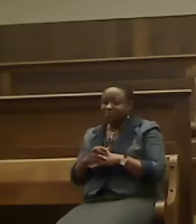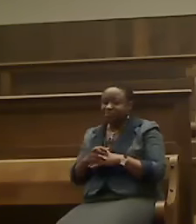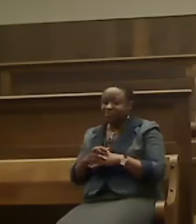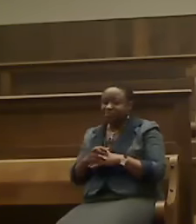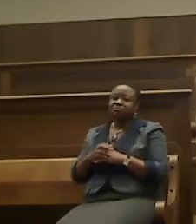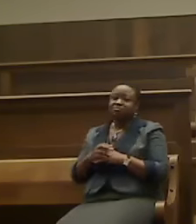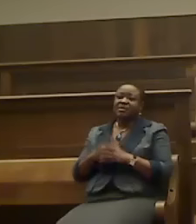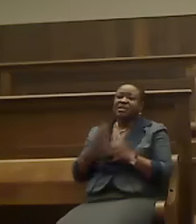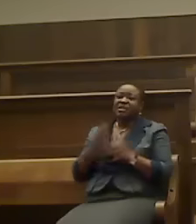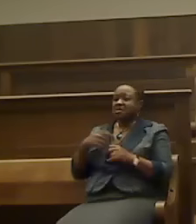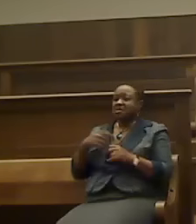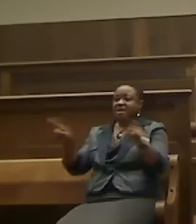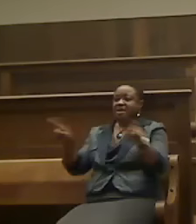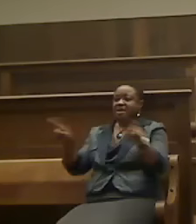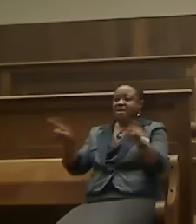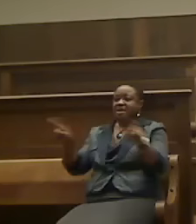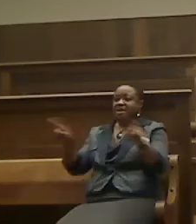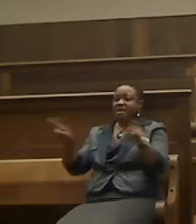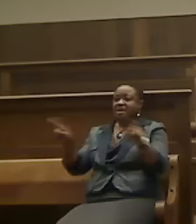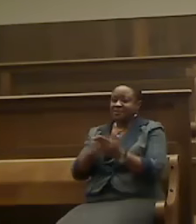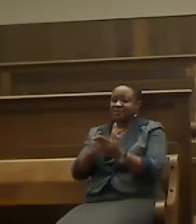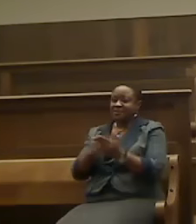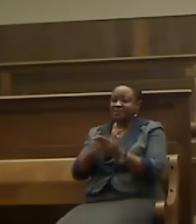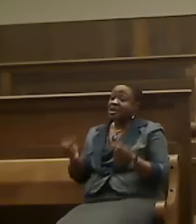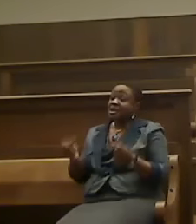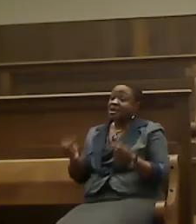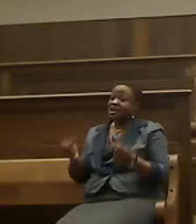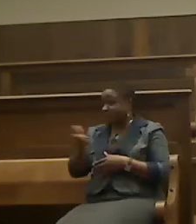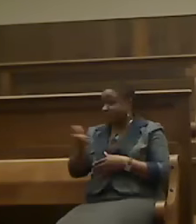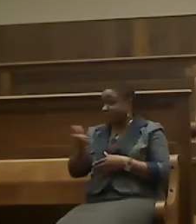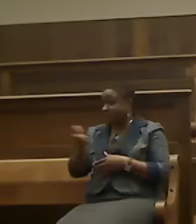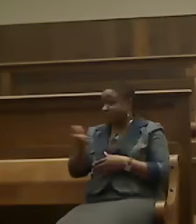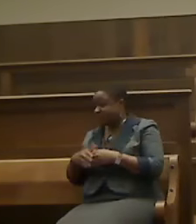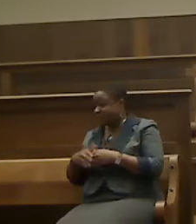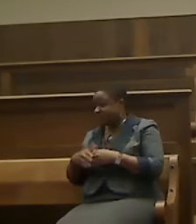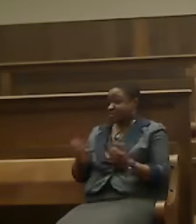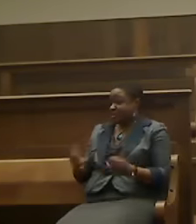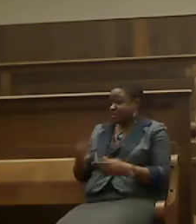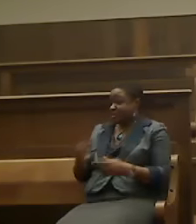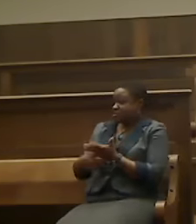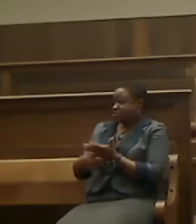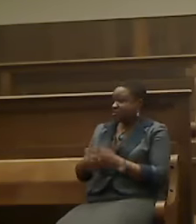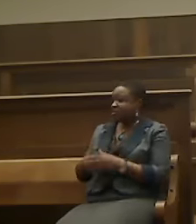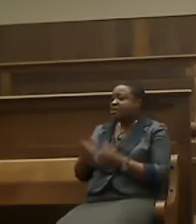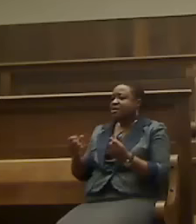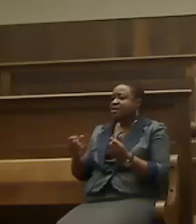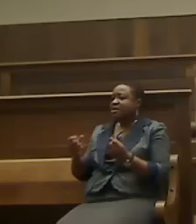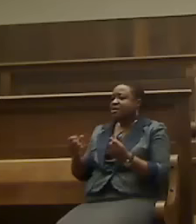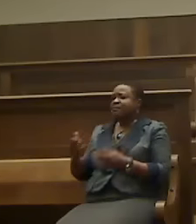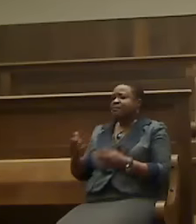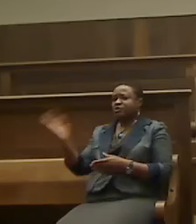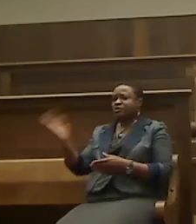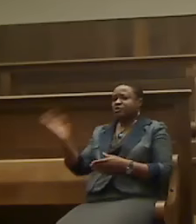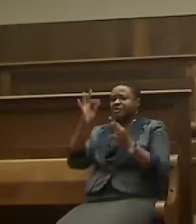question. How many of you, based on today's discussion, have decided to be far